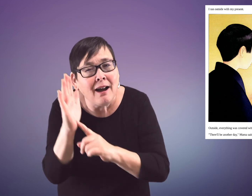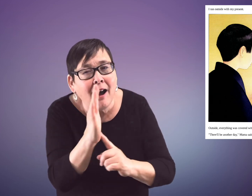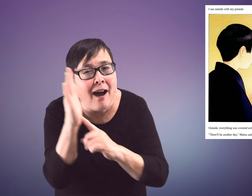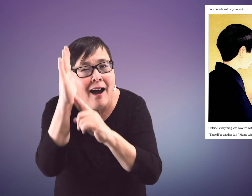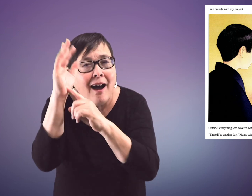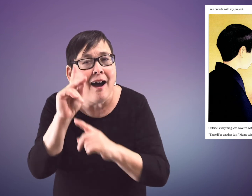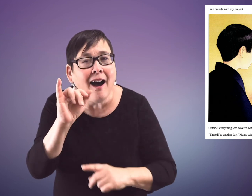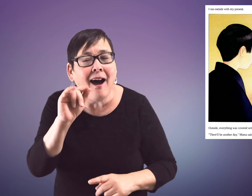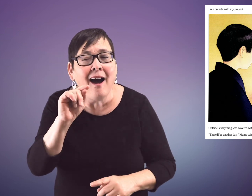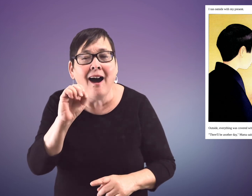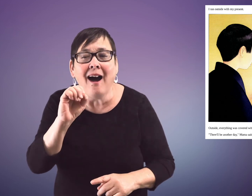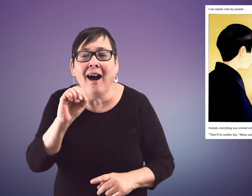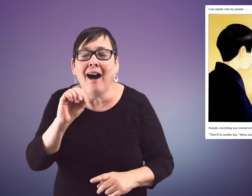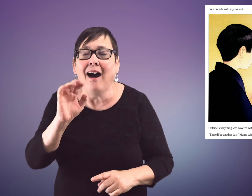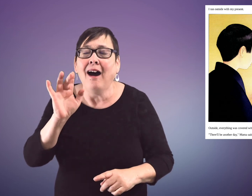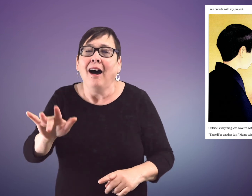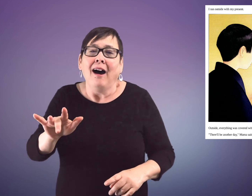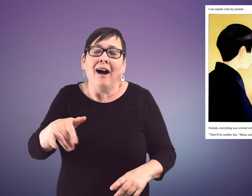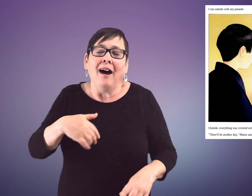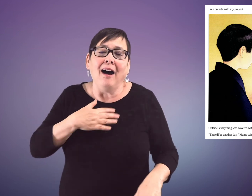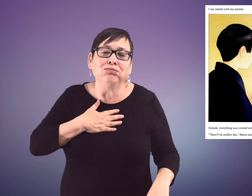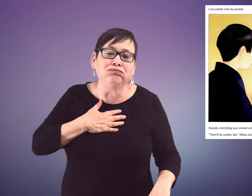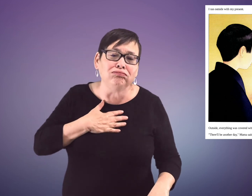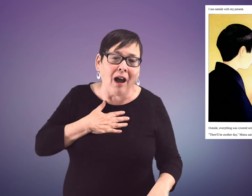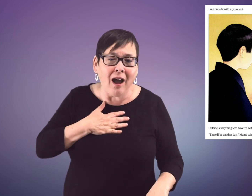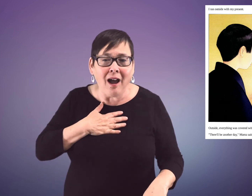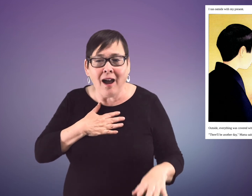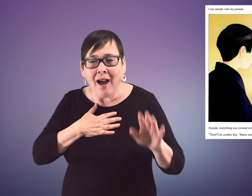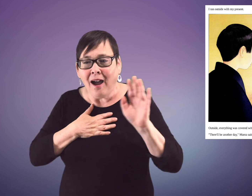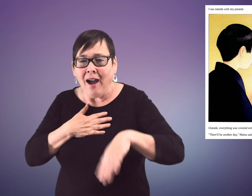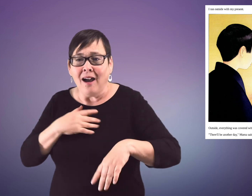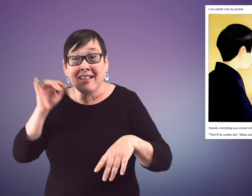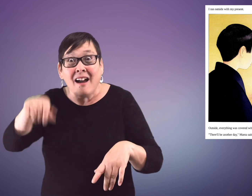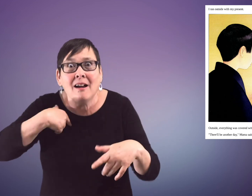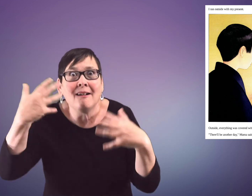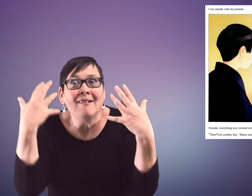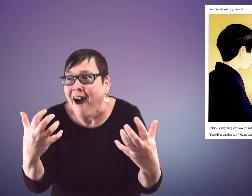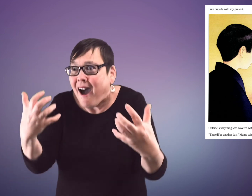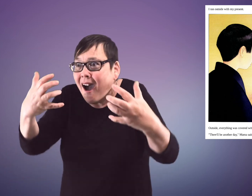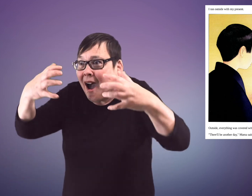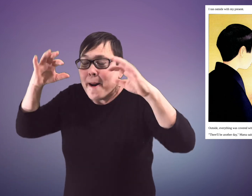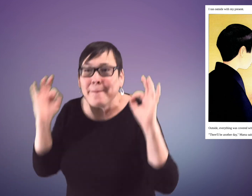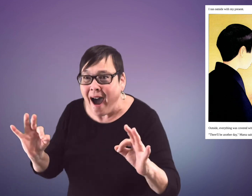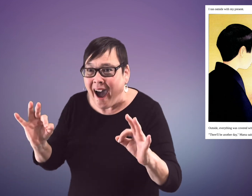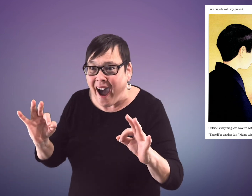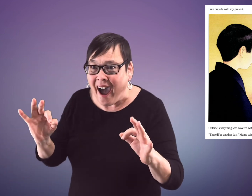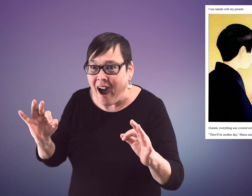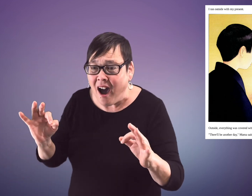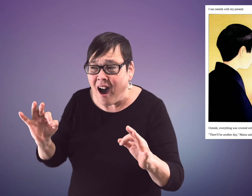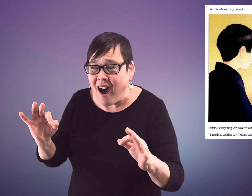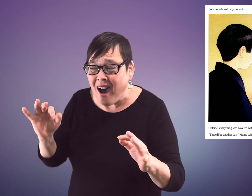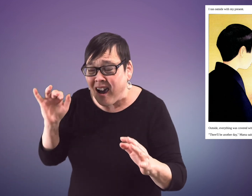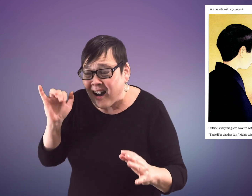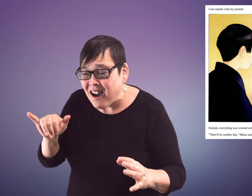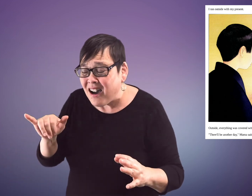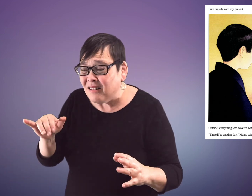But I saw the candles and the tree behind it and remembered, oh, this was the gift that I told Mama I